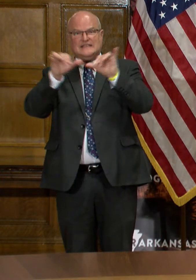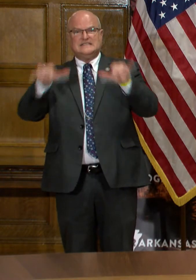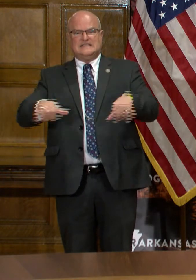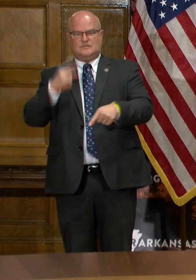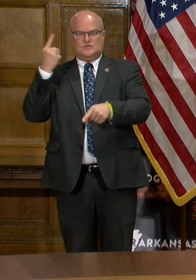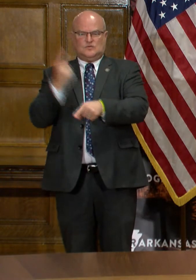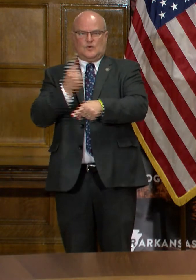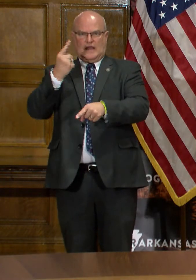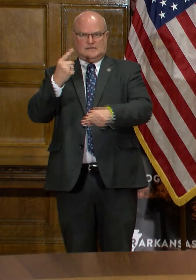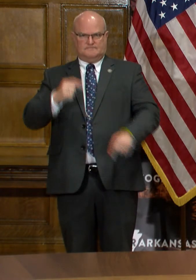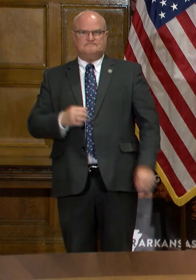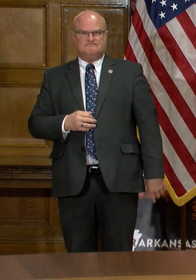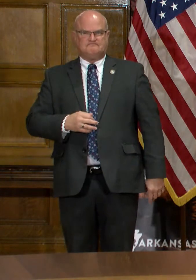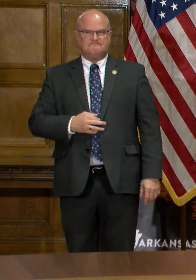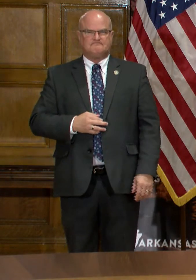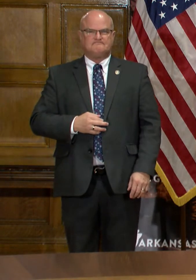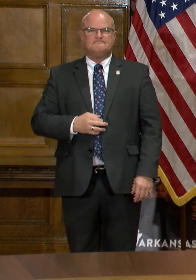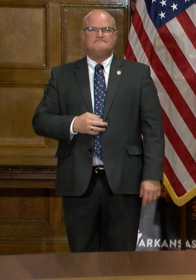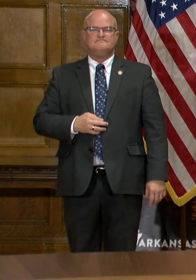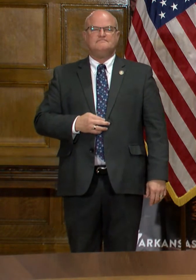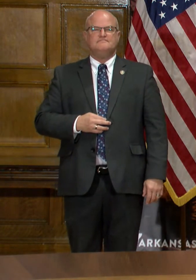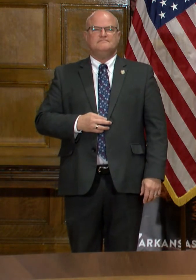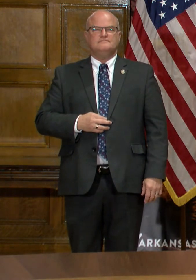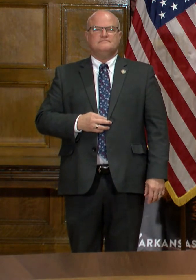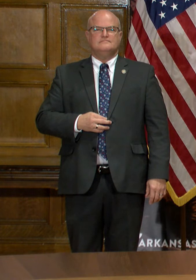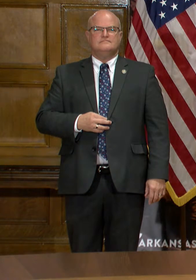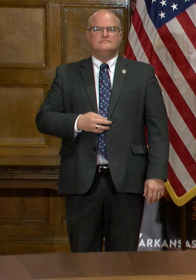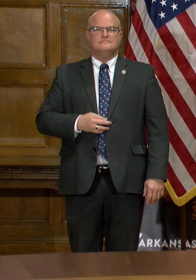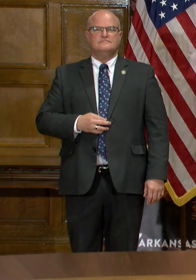was absolutely correct.